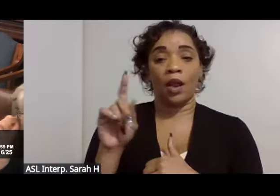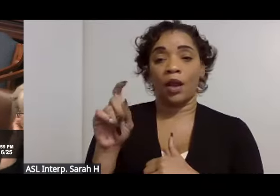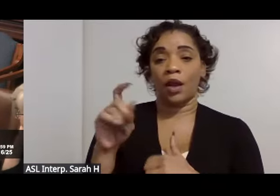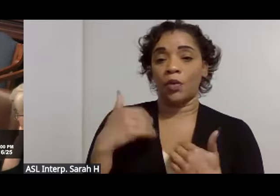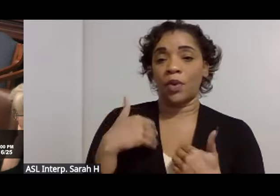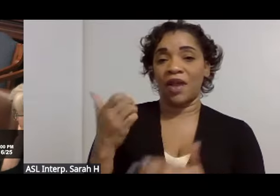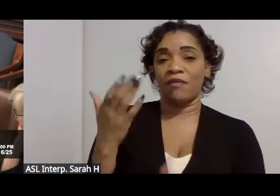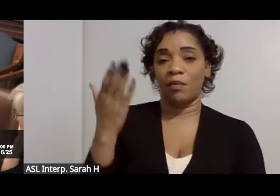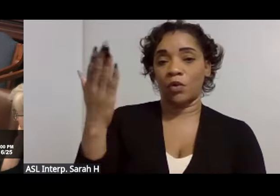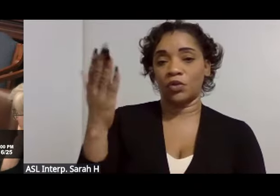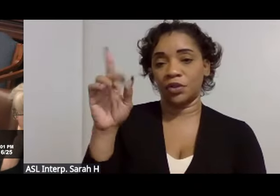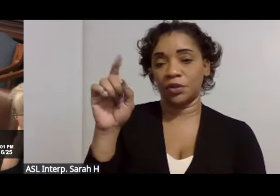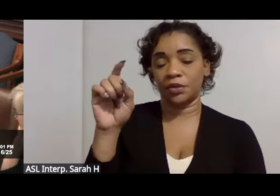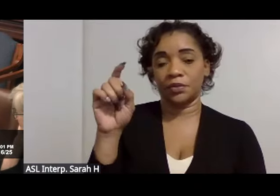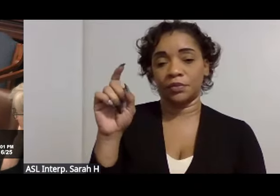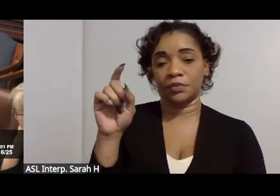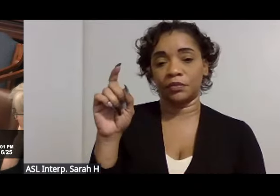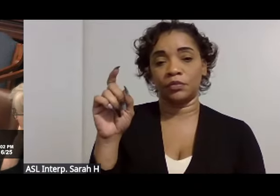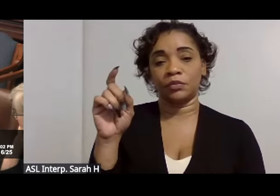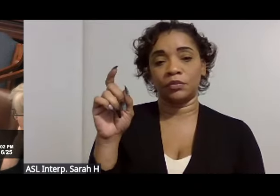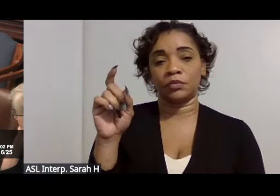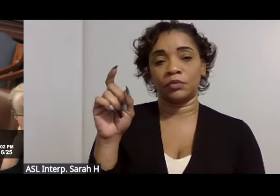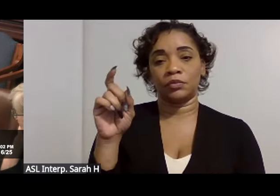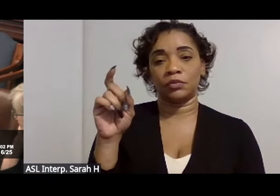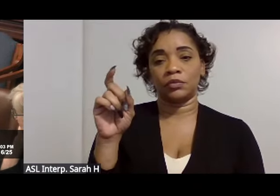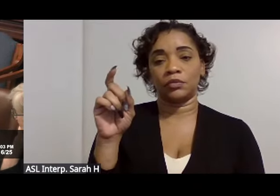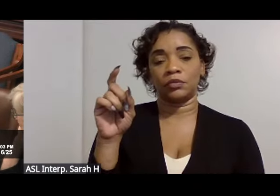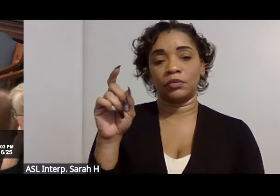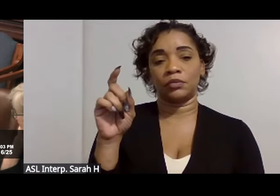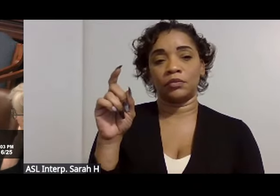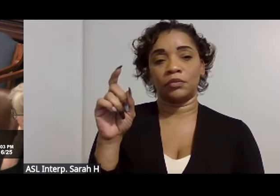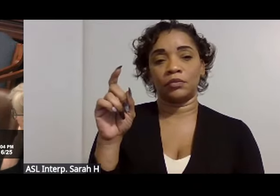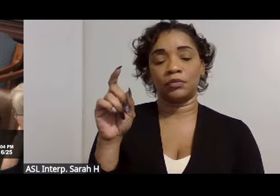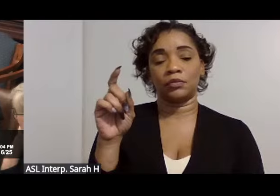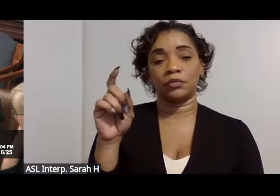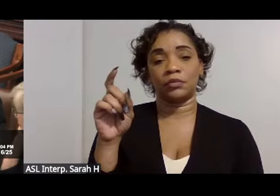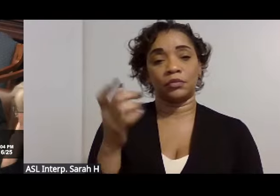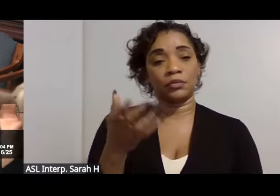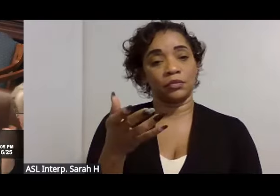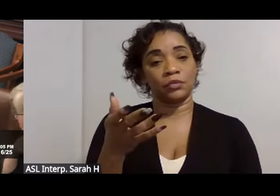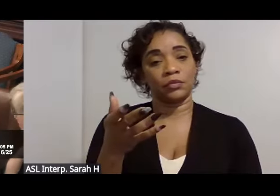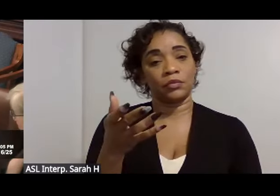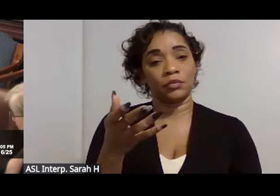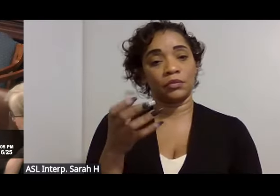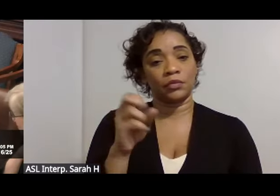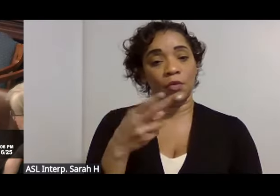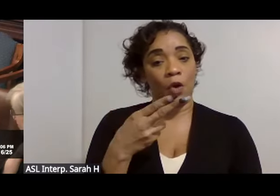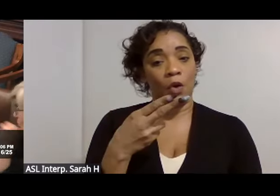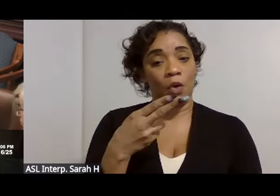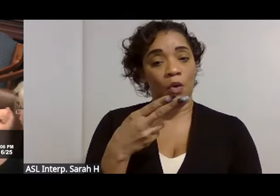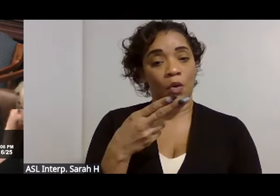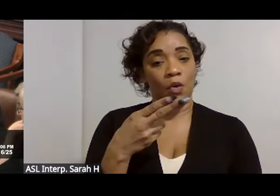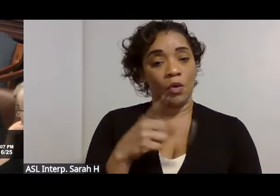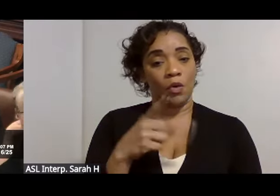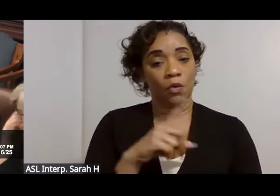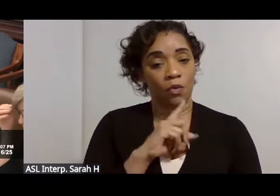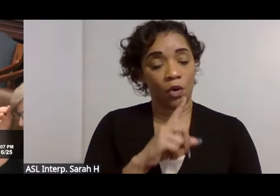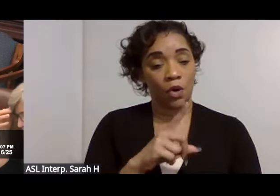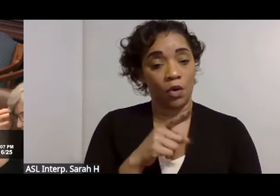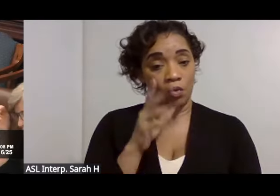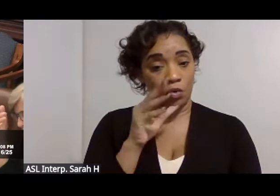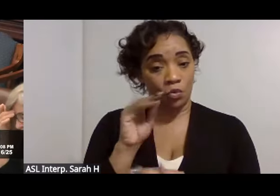Oh, you want to speak? No. I'm gonna move it. Oh, you are? Oh, that's great news.